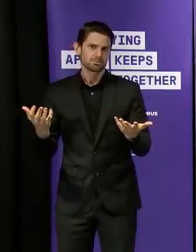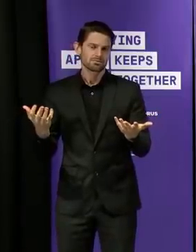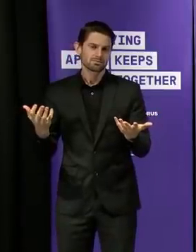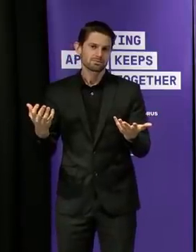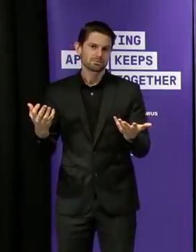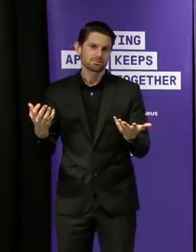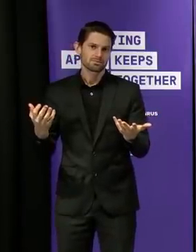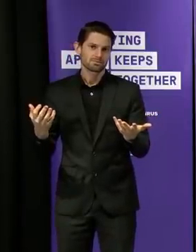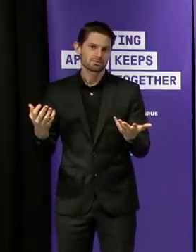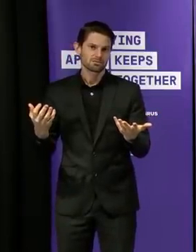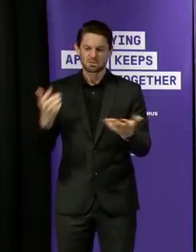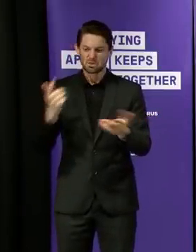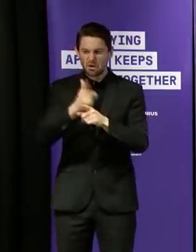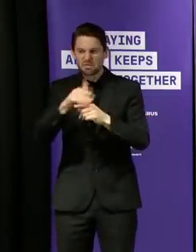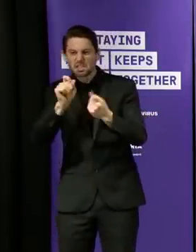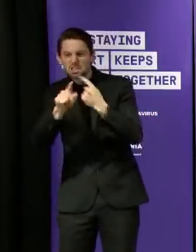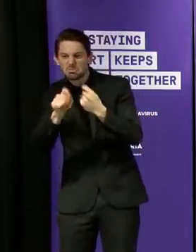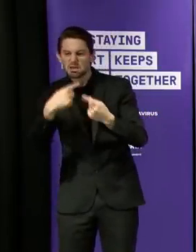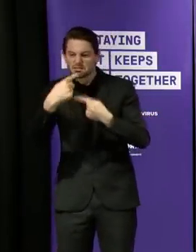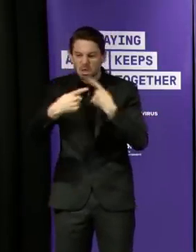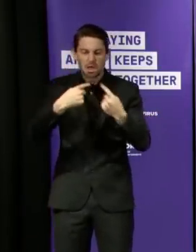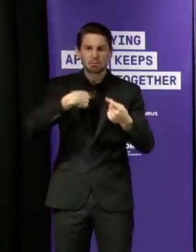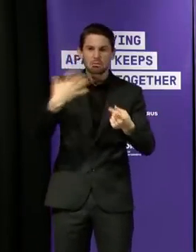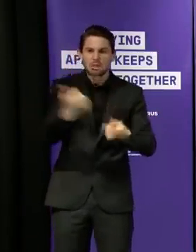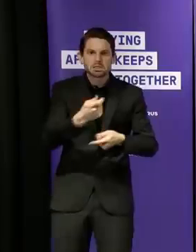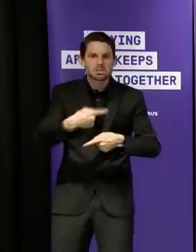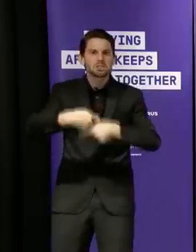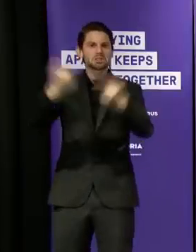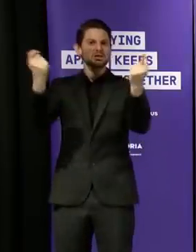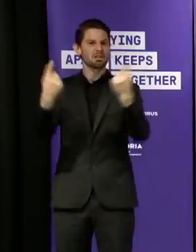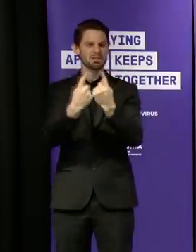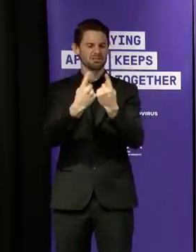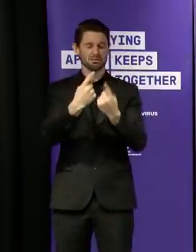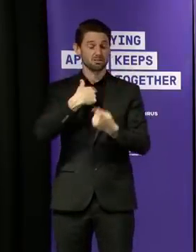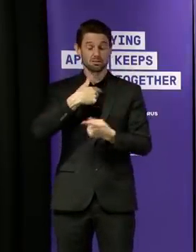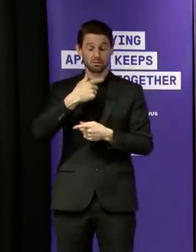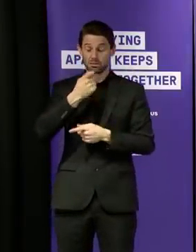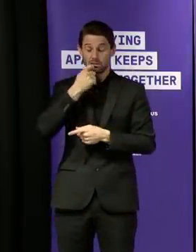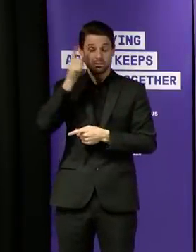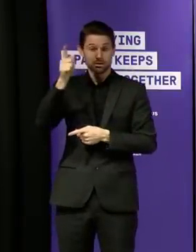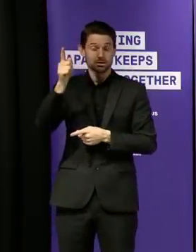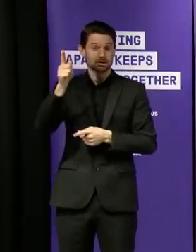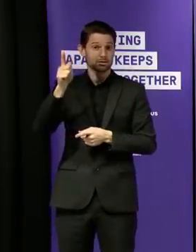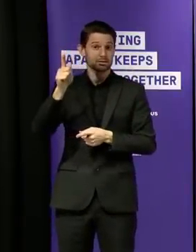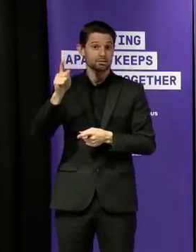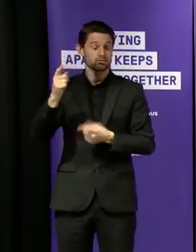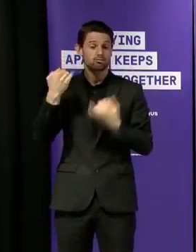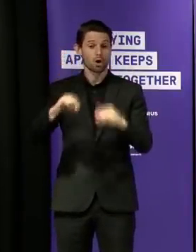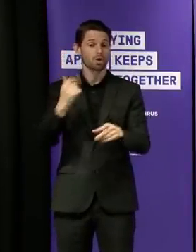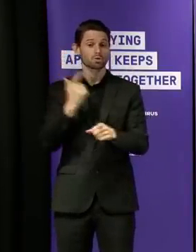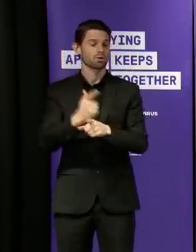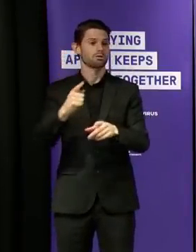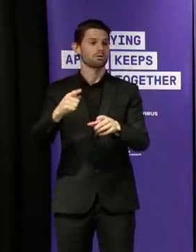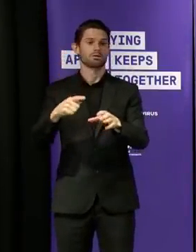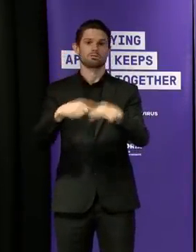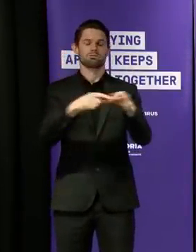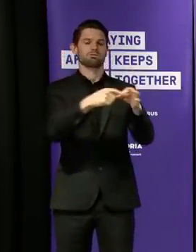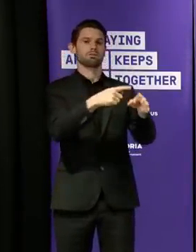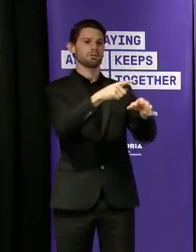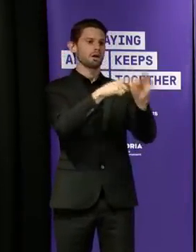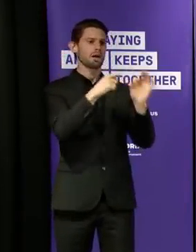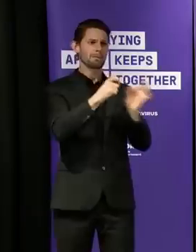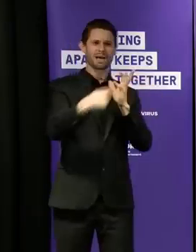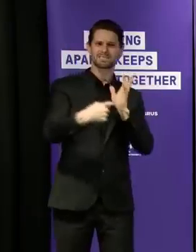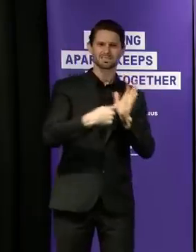know, emails and all this at 20 paces, that's not going to fix it. Anyway. It's still not clear what needs to be fixed, Premier, what the